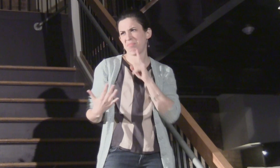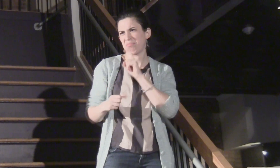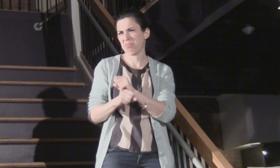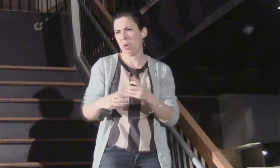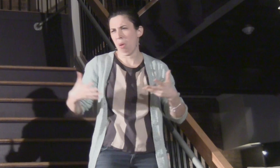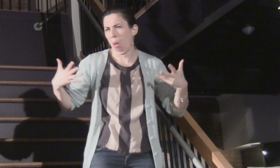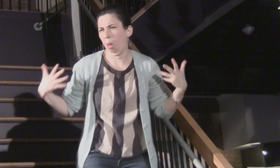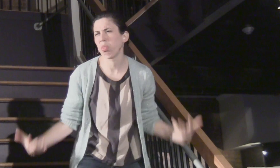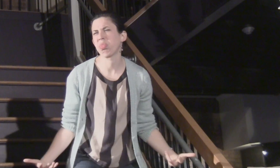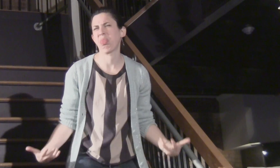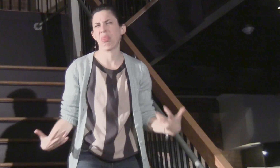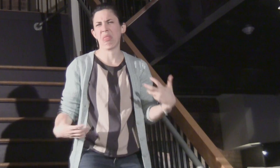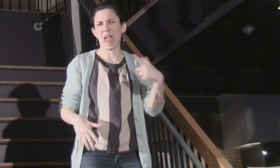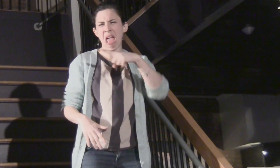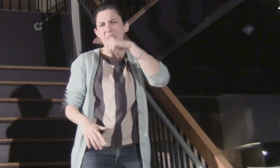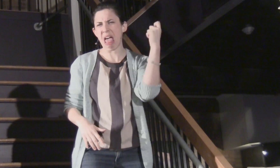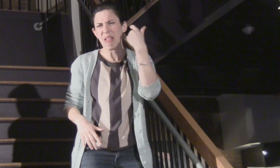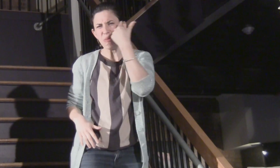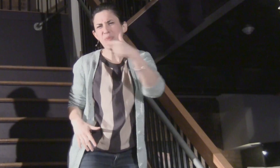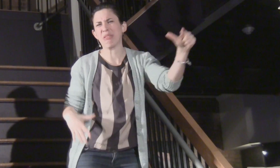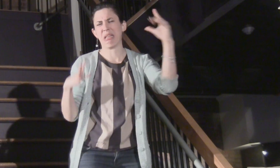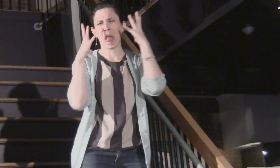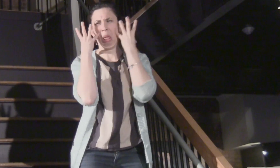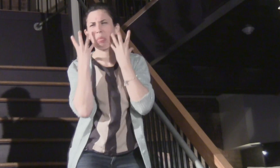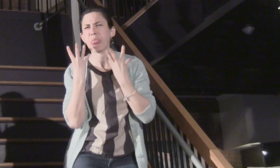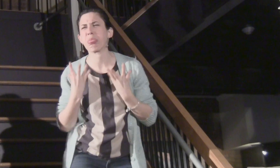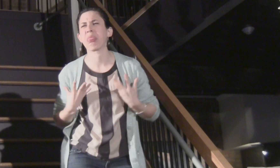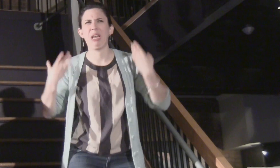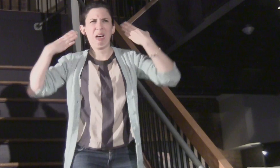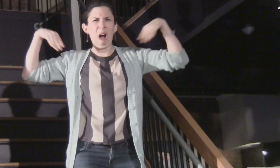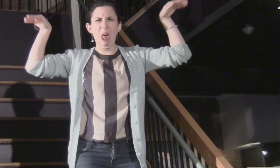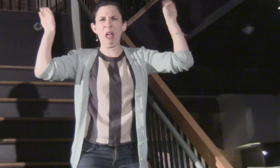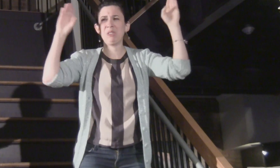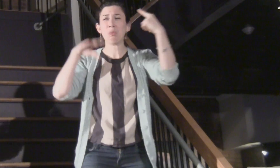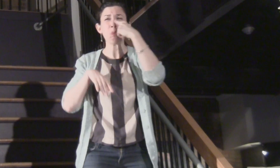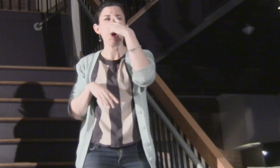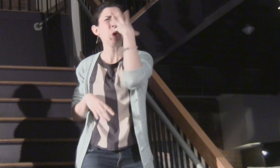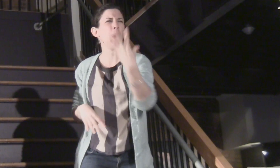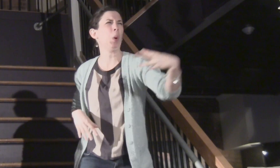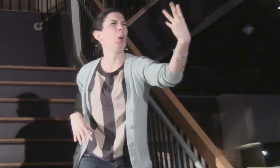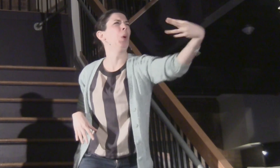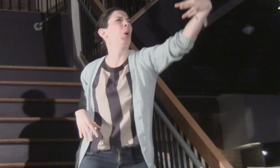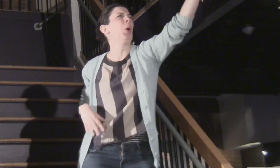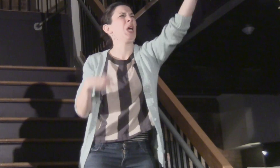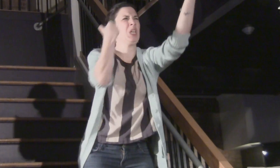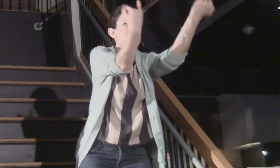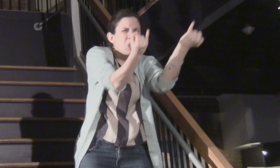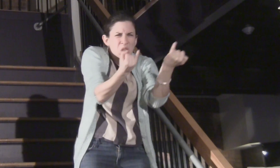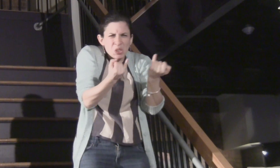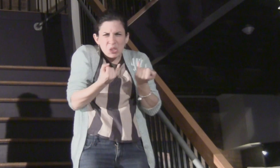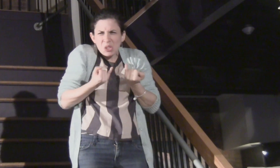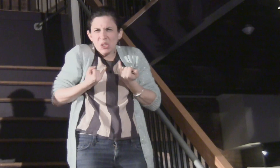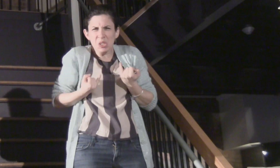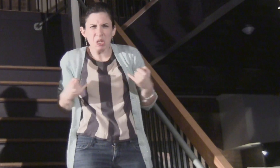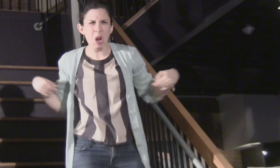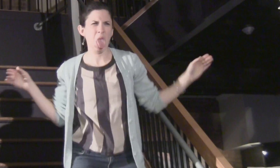the goblin showed up. A big, black, ugly green with a long